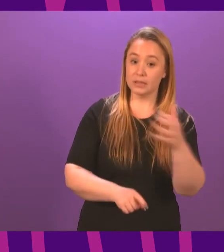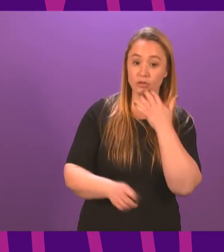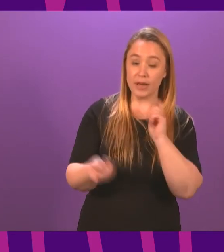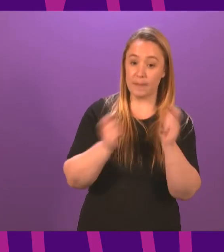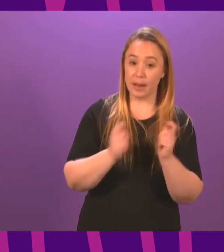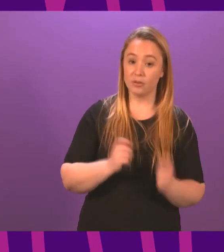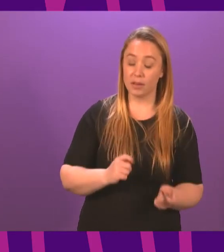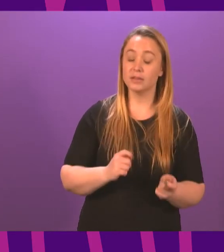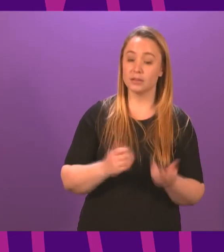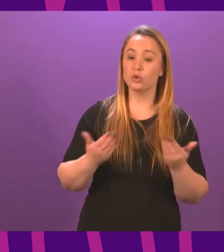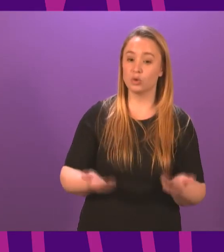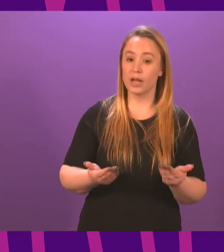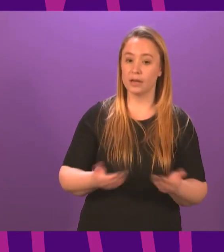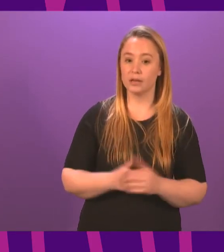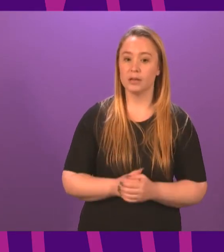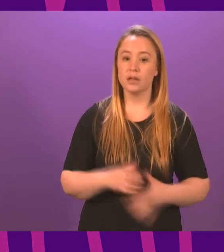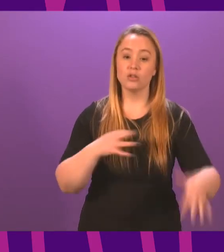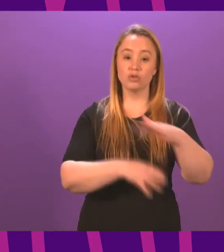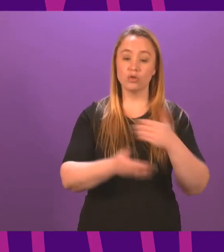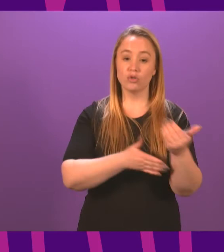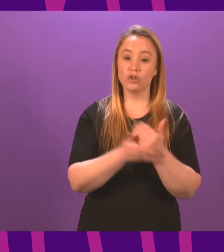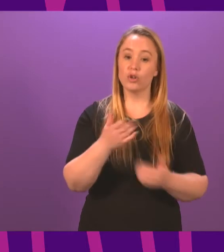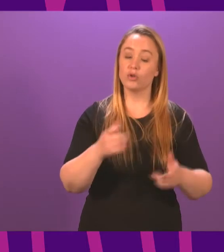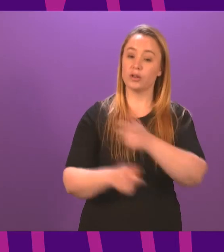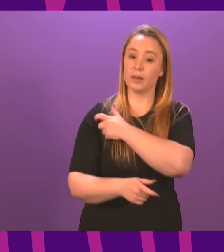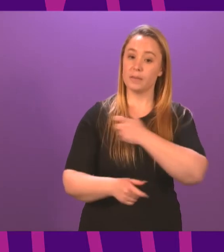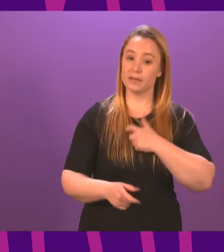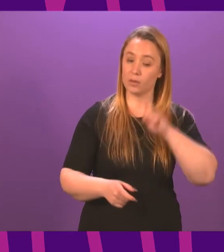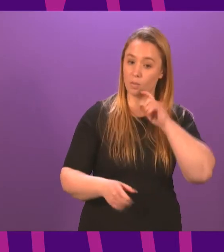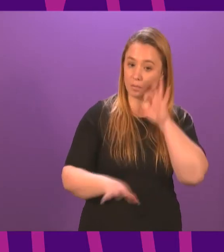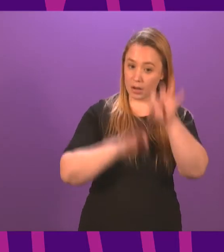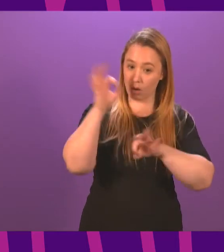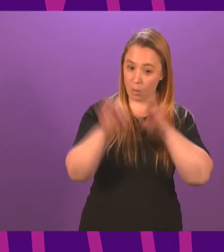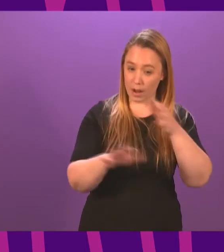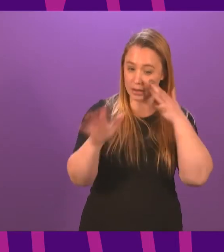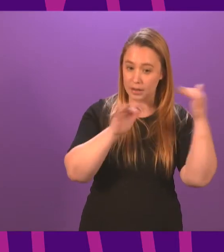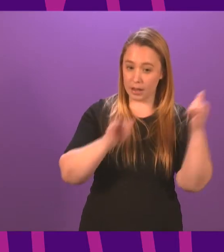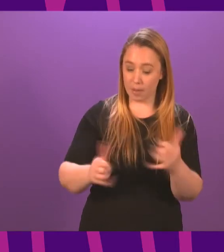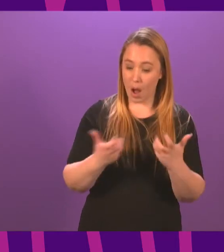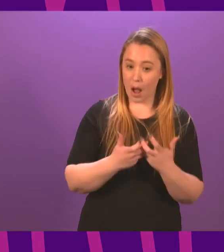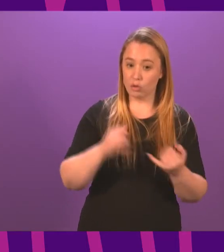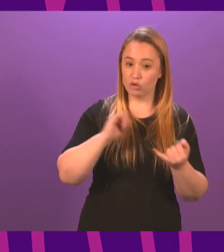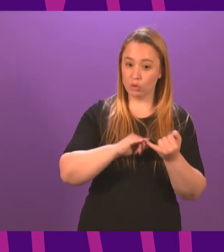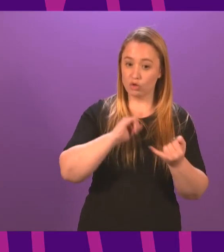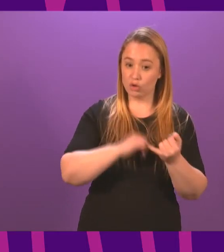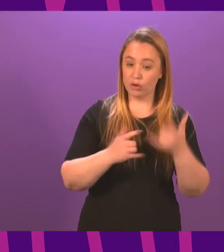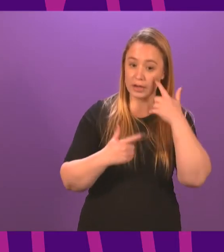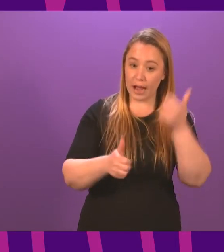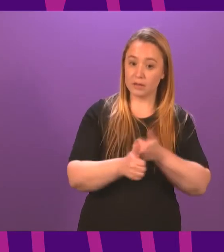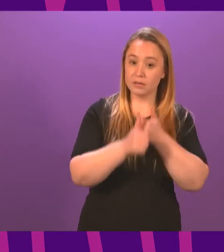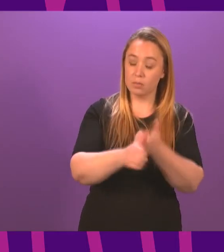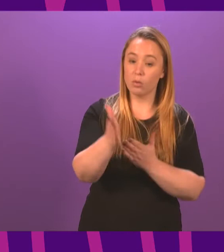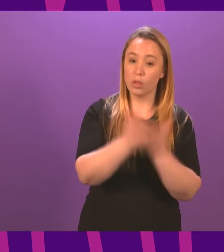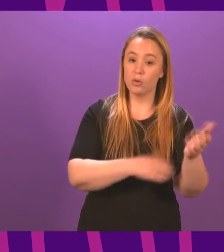this afternoon. Our Social Security Committee is conducting an inquiry into how Social Security can support us through and out